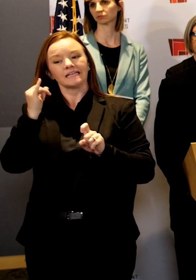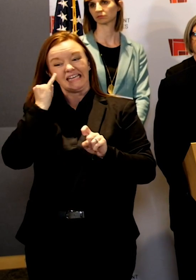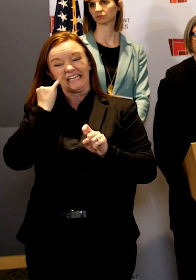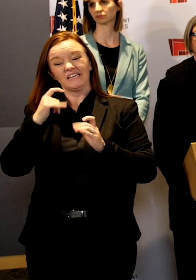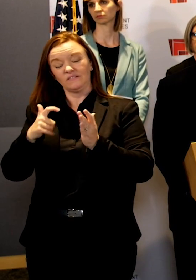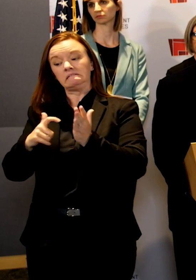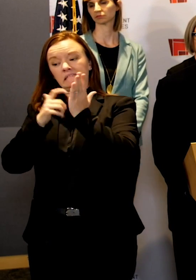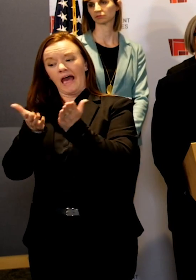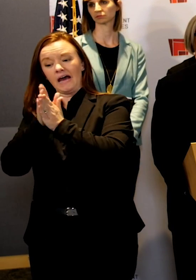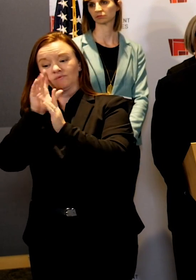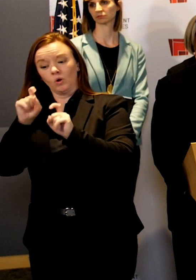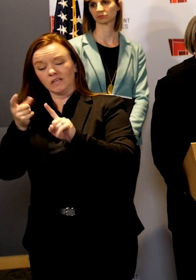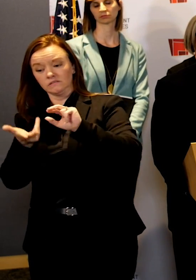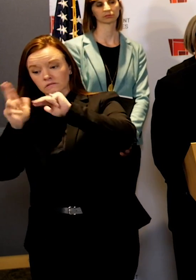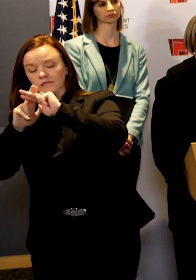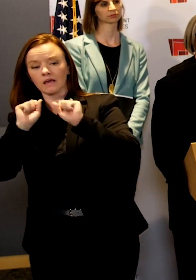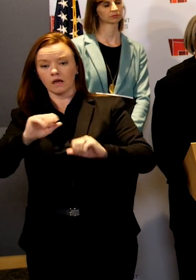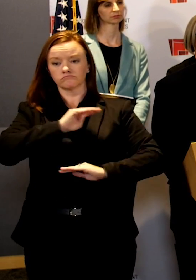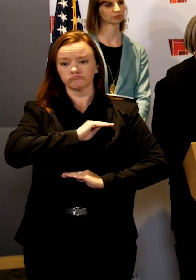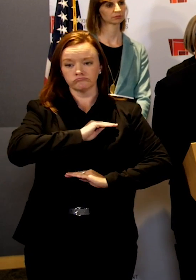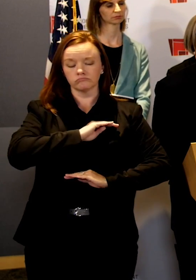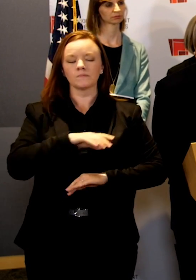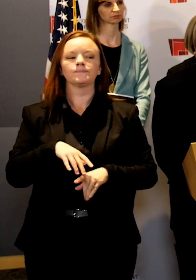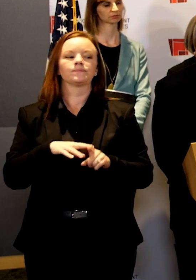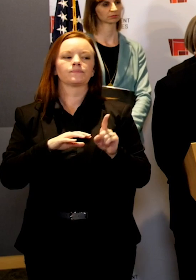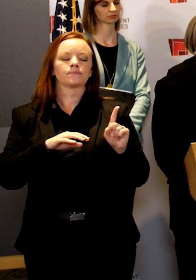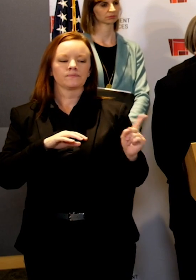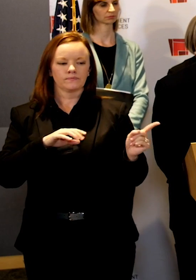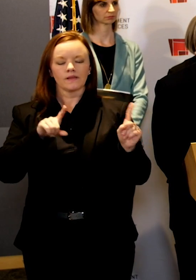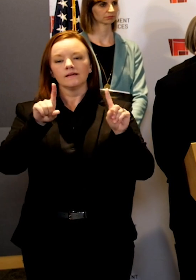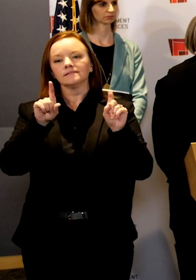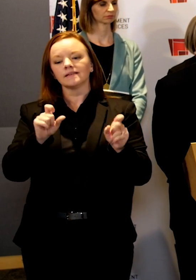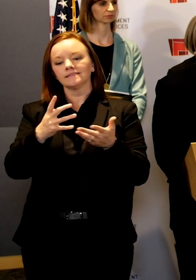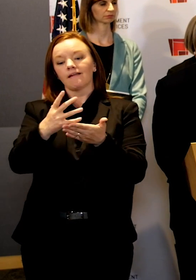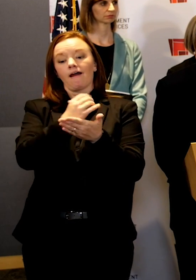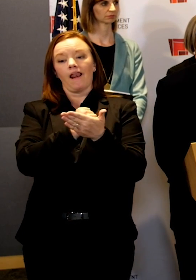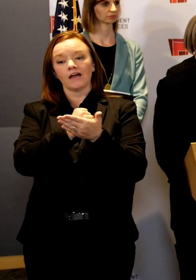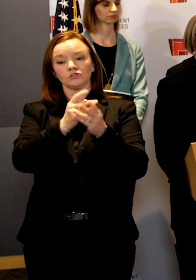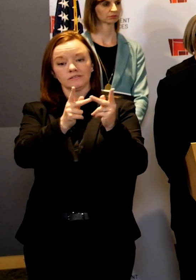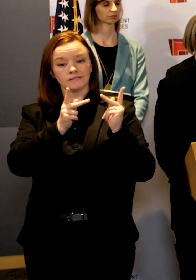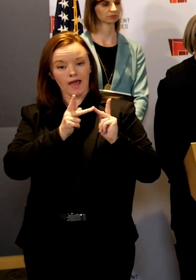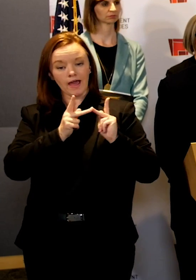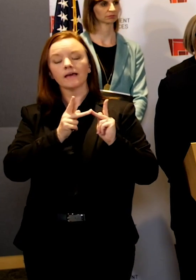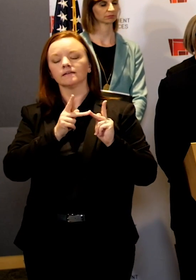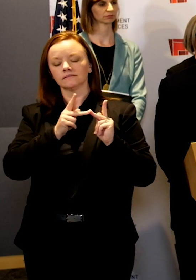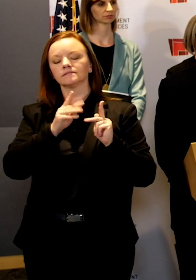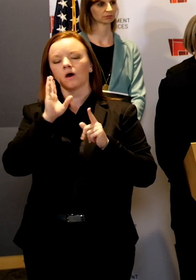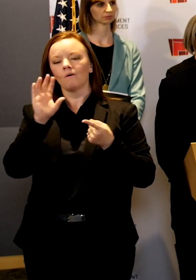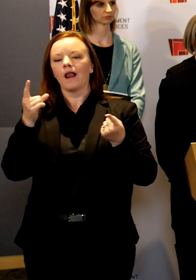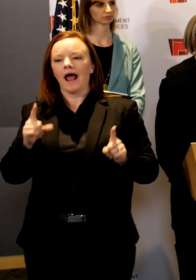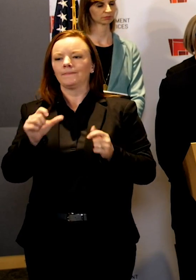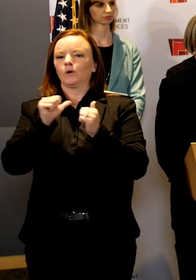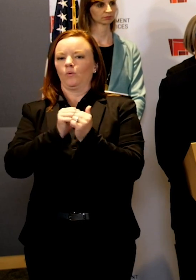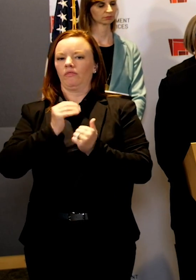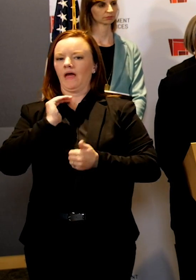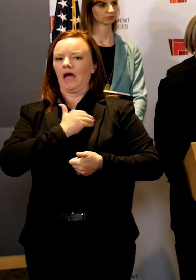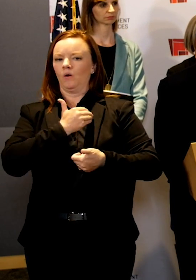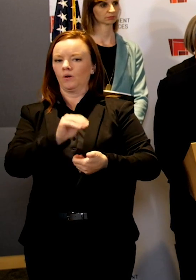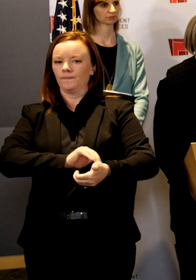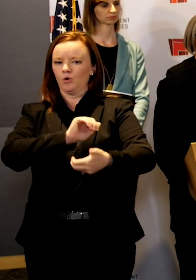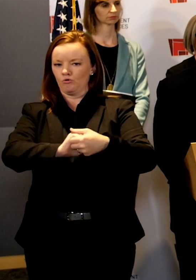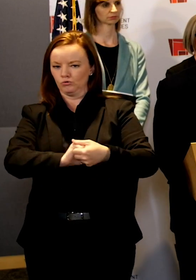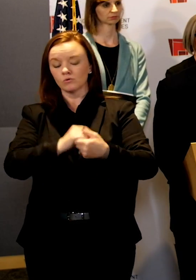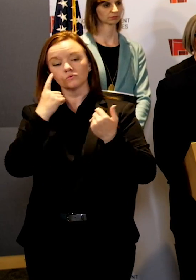does jump? So these test collection sites are actually going to be done with our partners. So